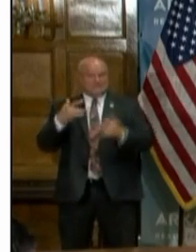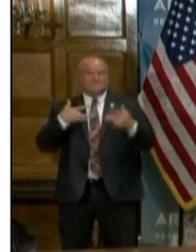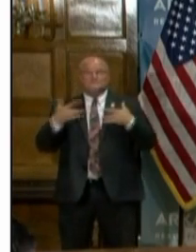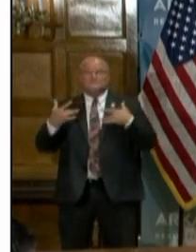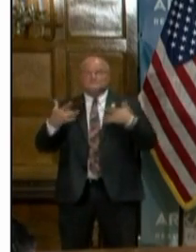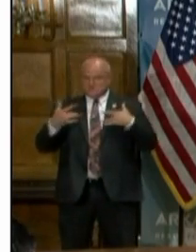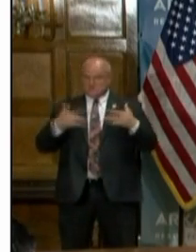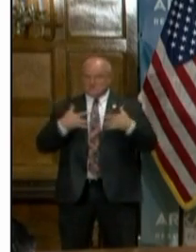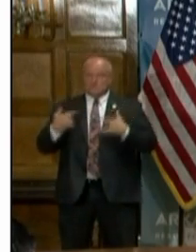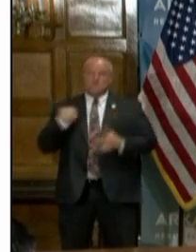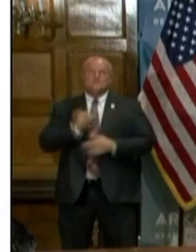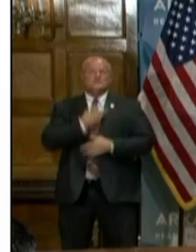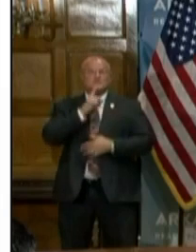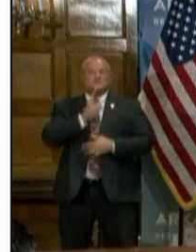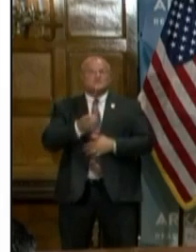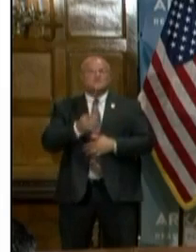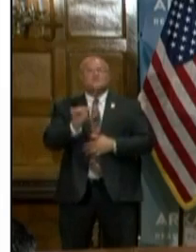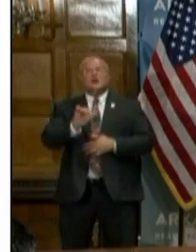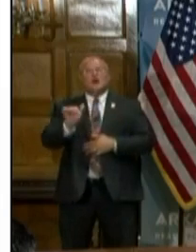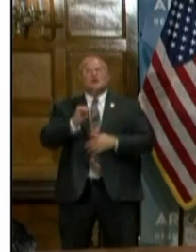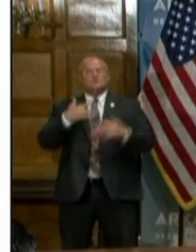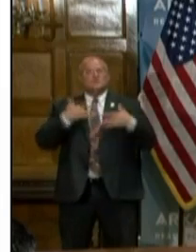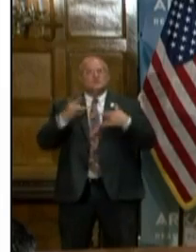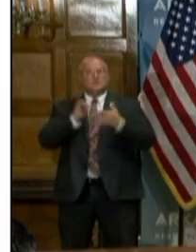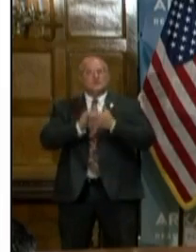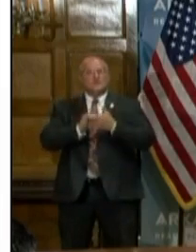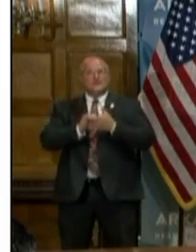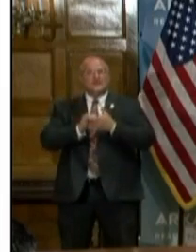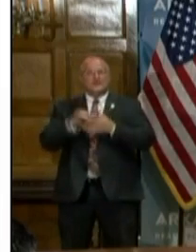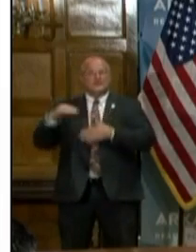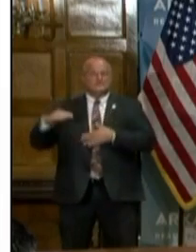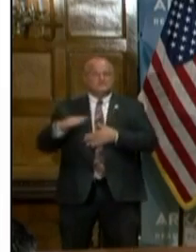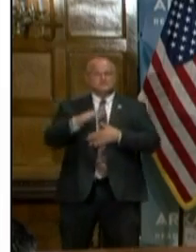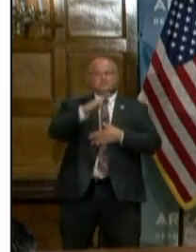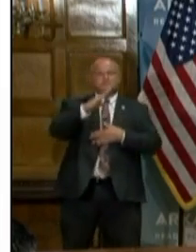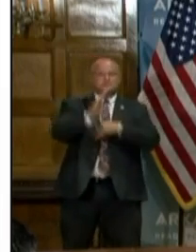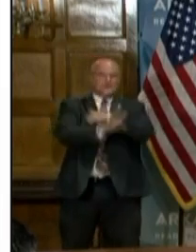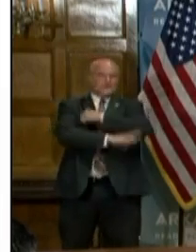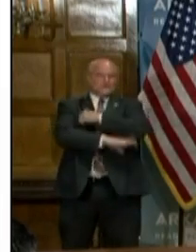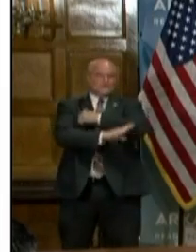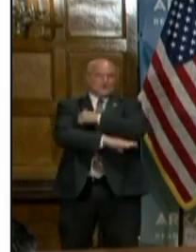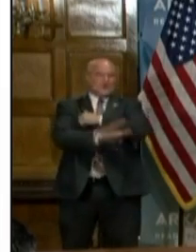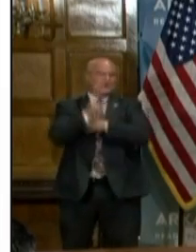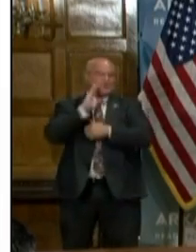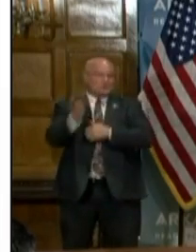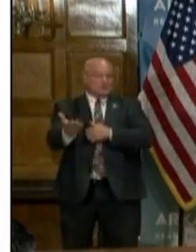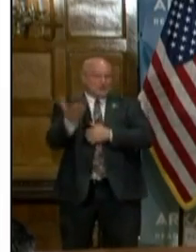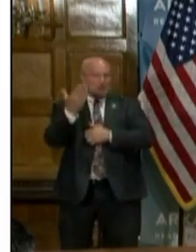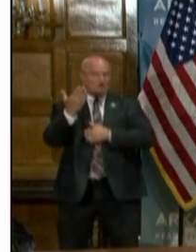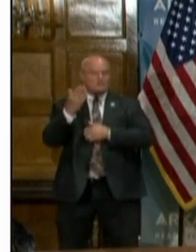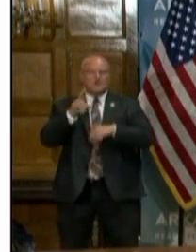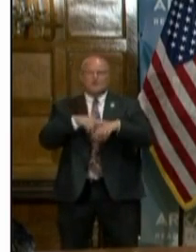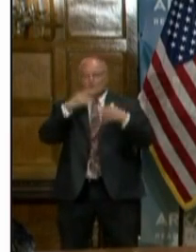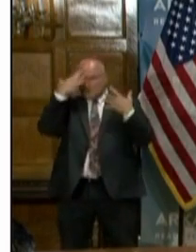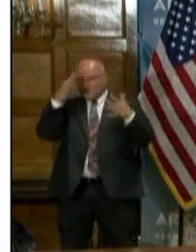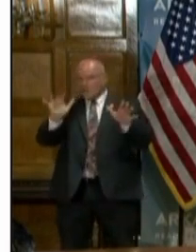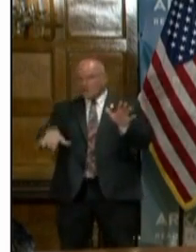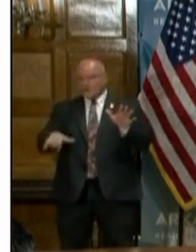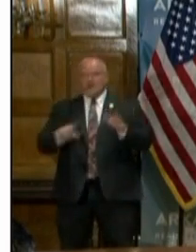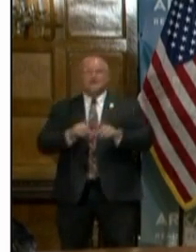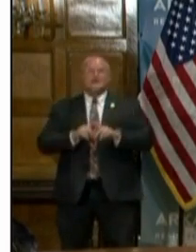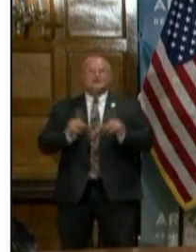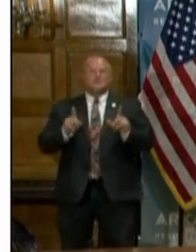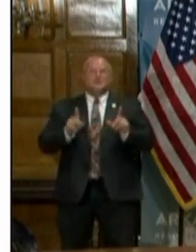for sure. There's also this concern that the surge in the fall that's going to come, of course we don't know that.